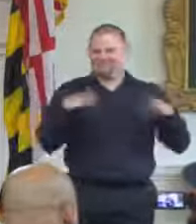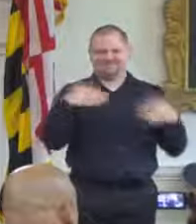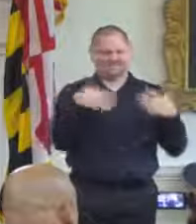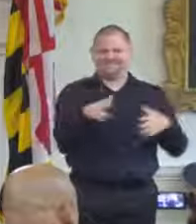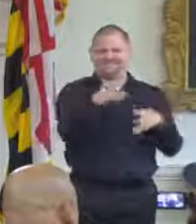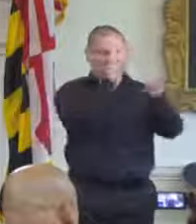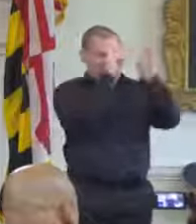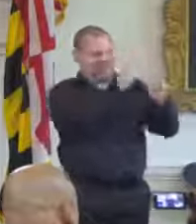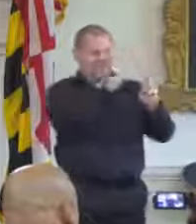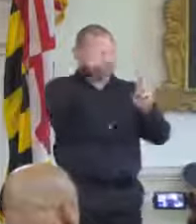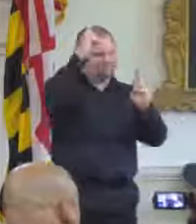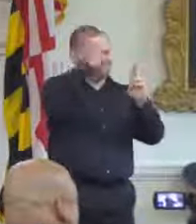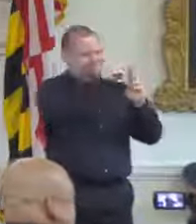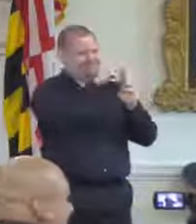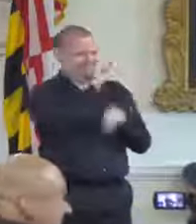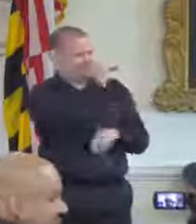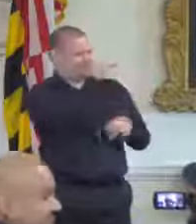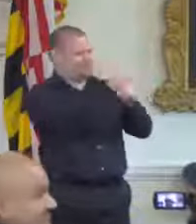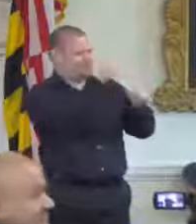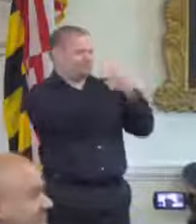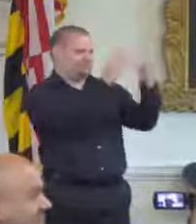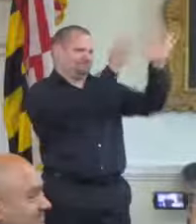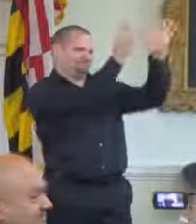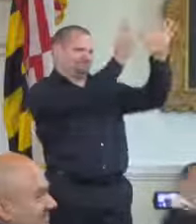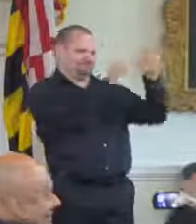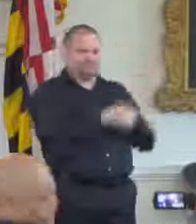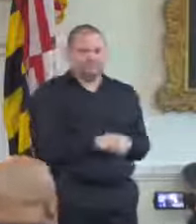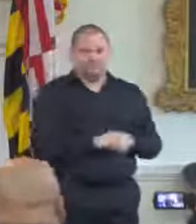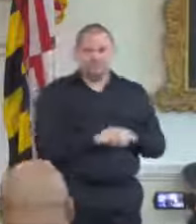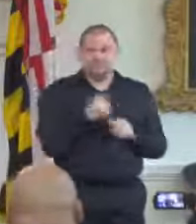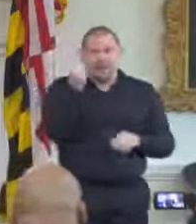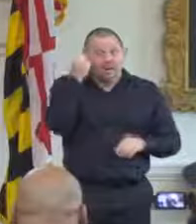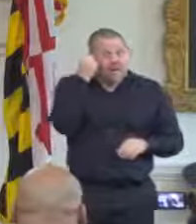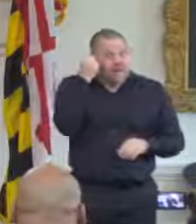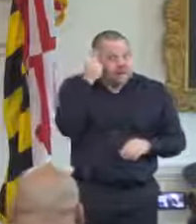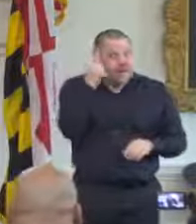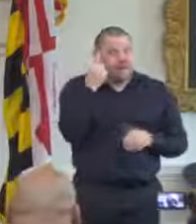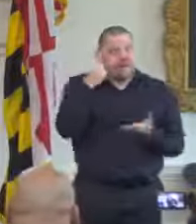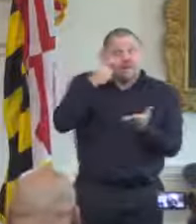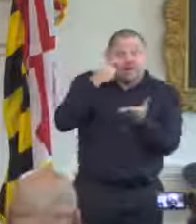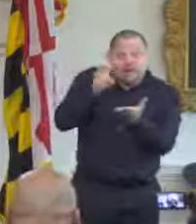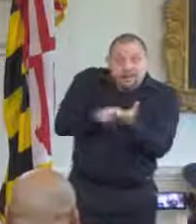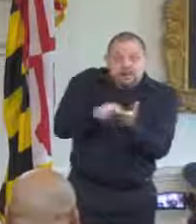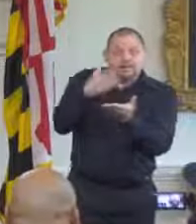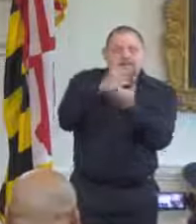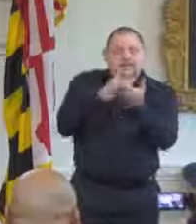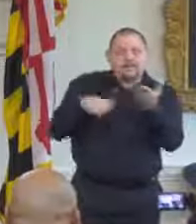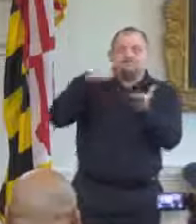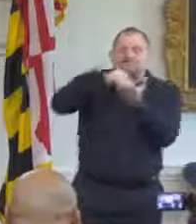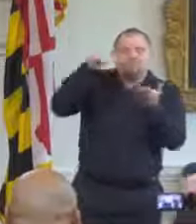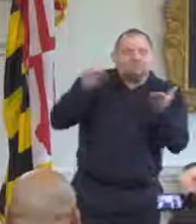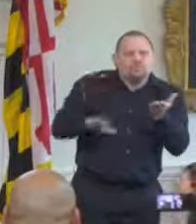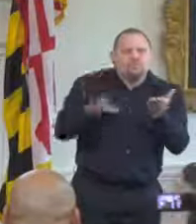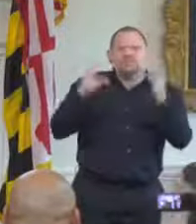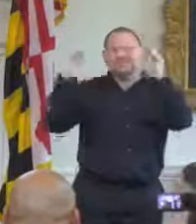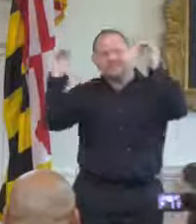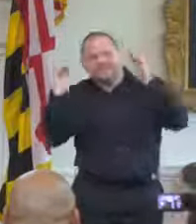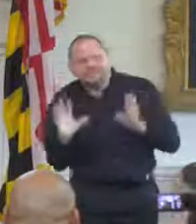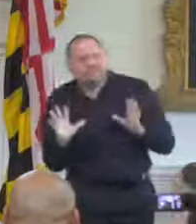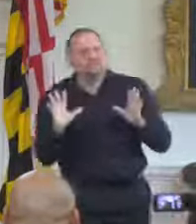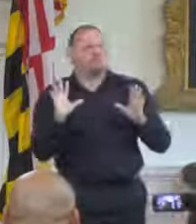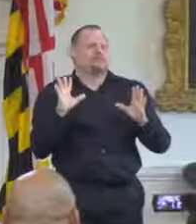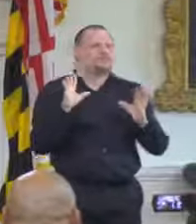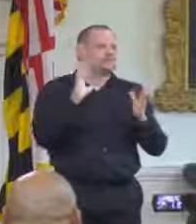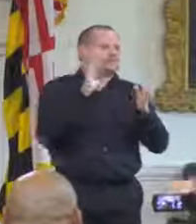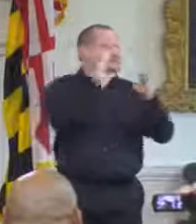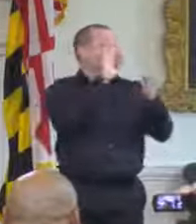education. And we're very pleased this afternoon to have students and teachers, as well as School